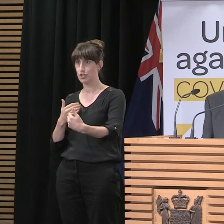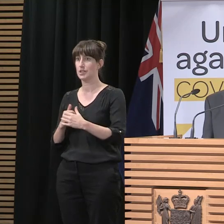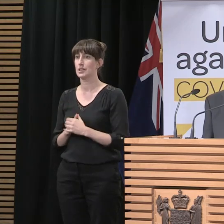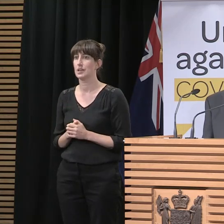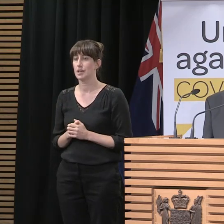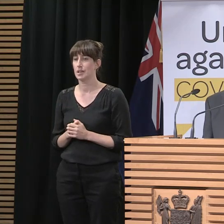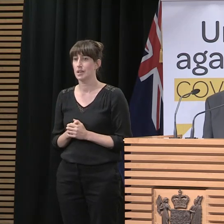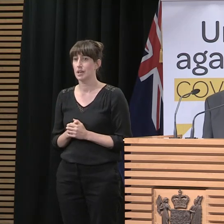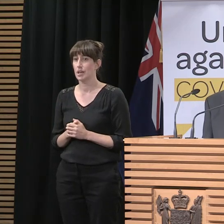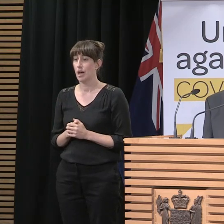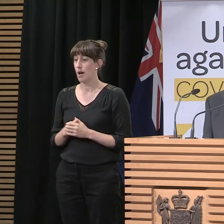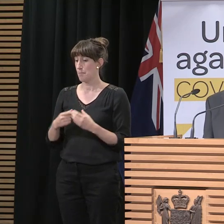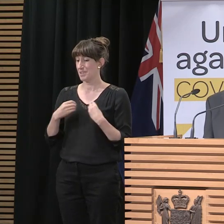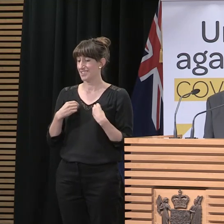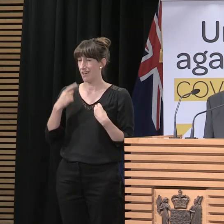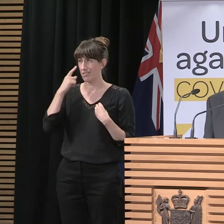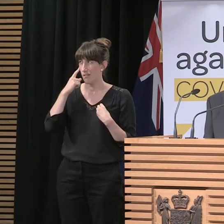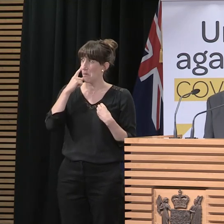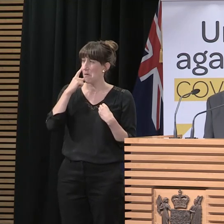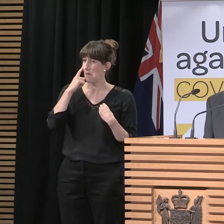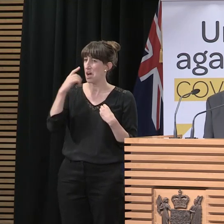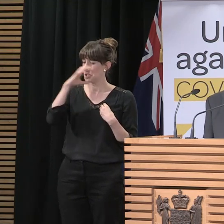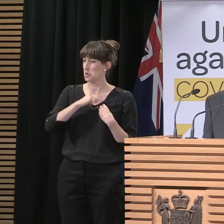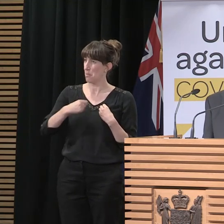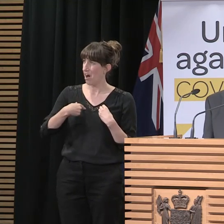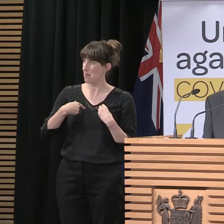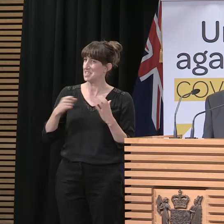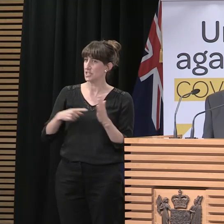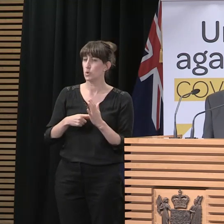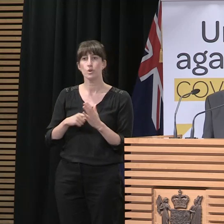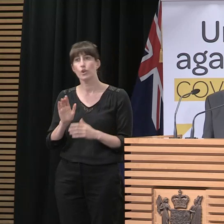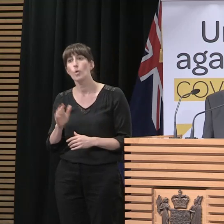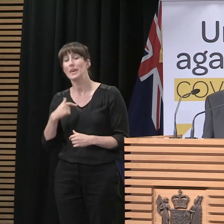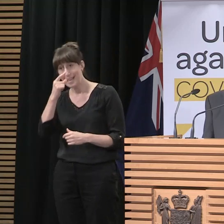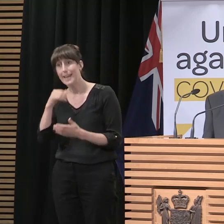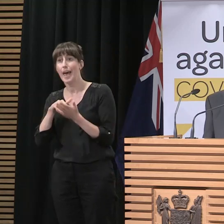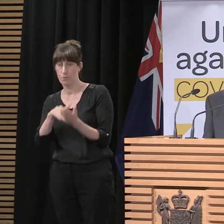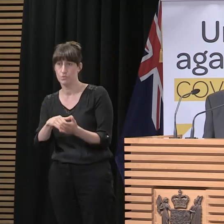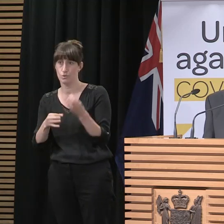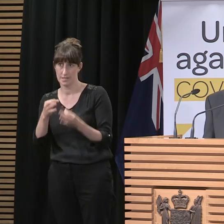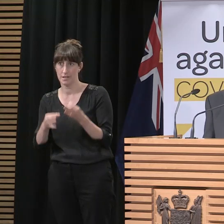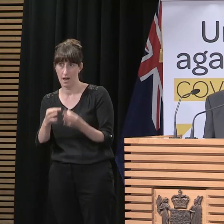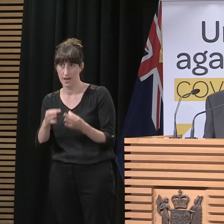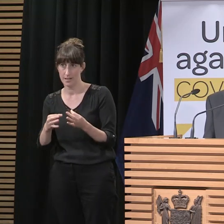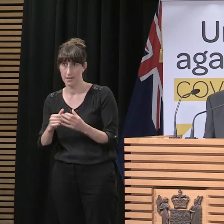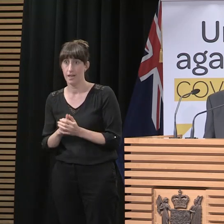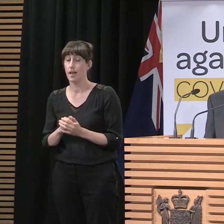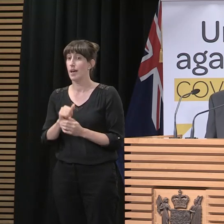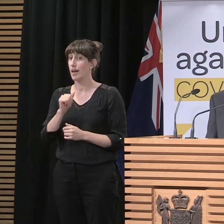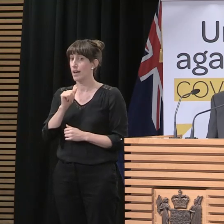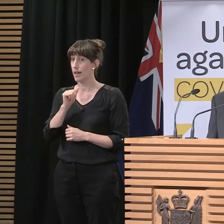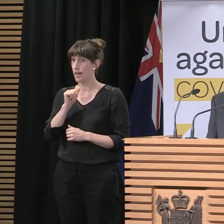assume that they are an essential service when in fact they are not. We will help you make those decisions. If we have helped you and you continue to provide